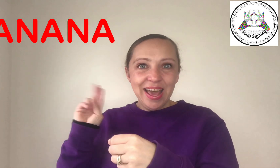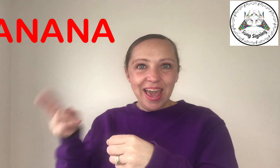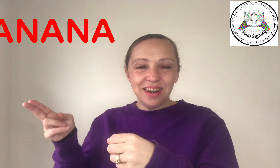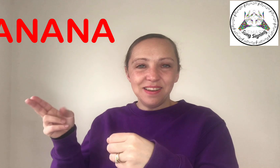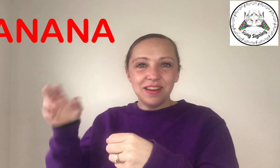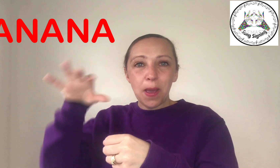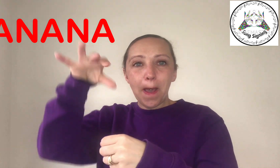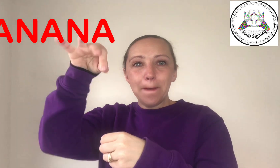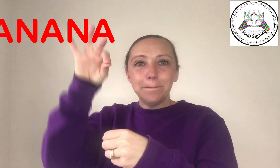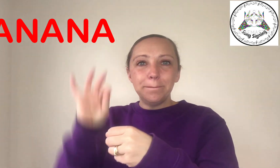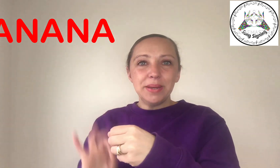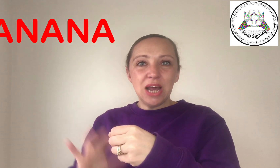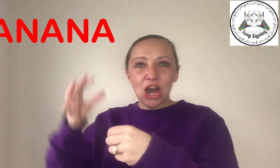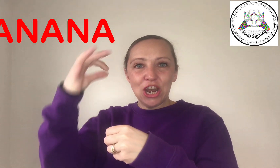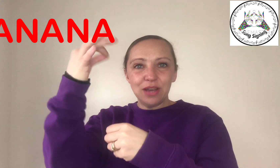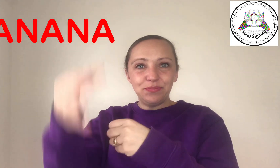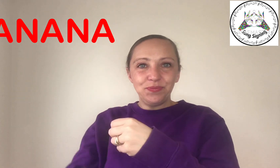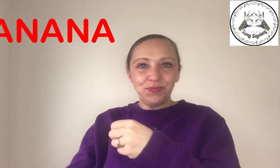Again, banana.